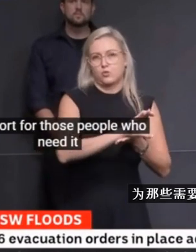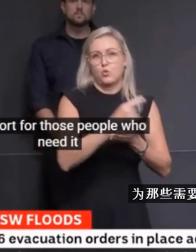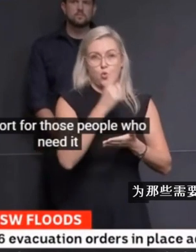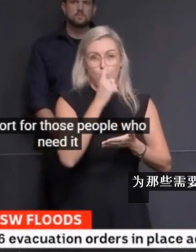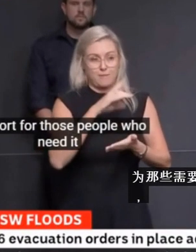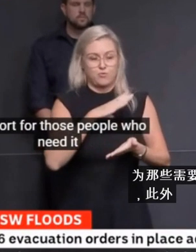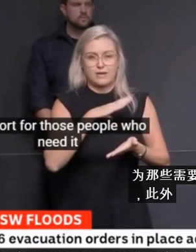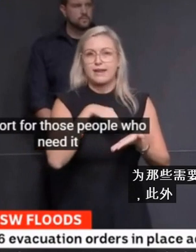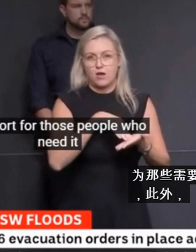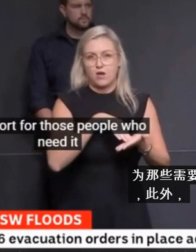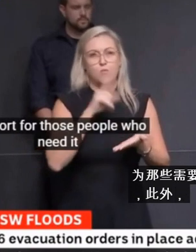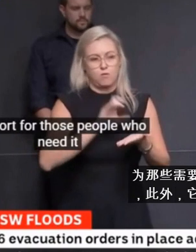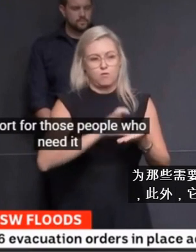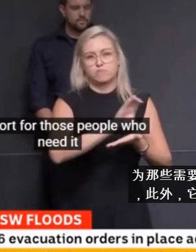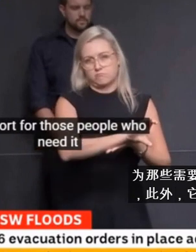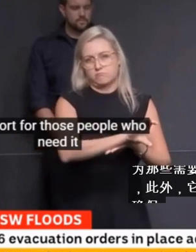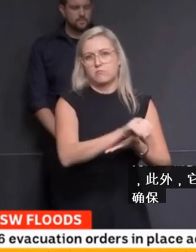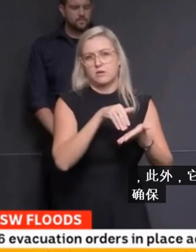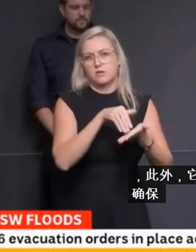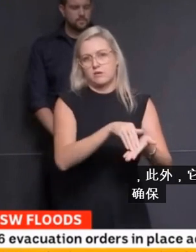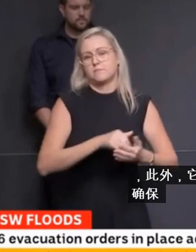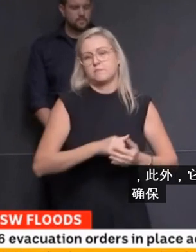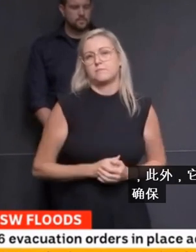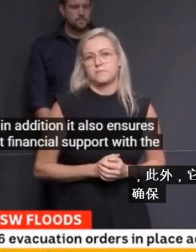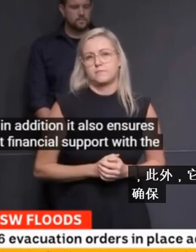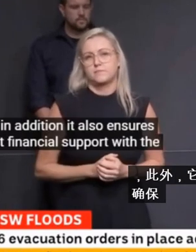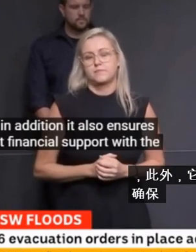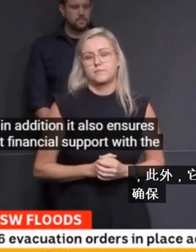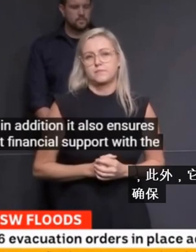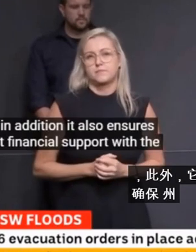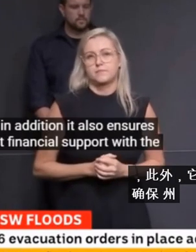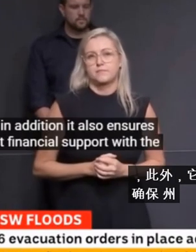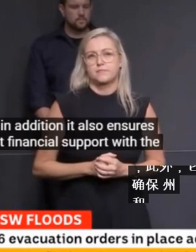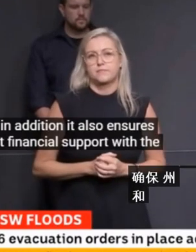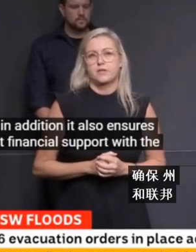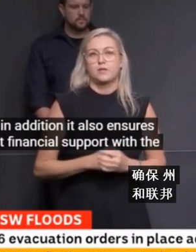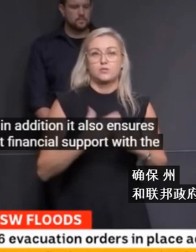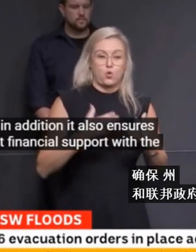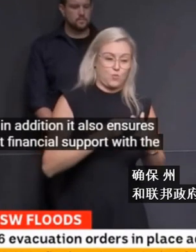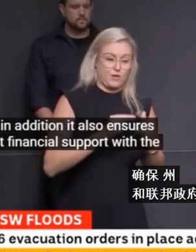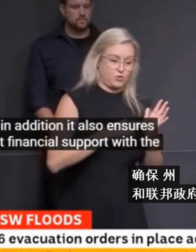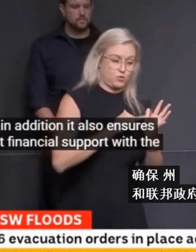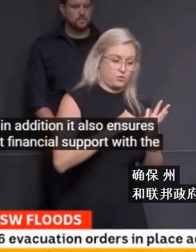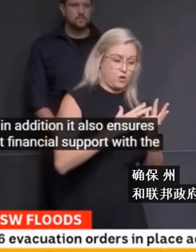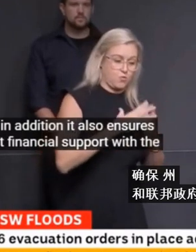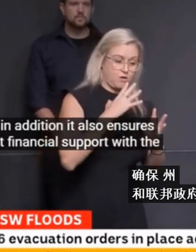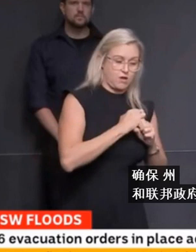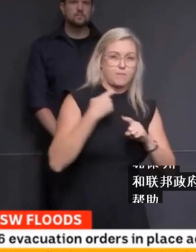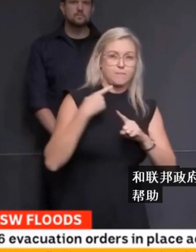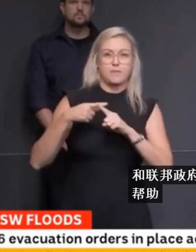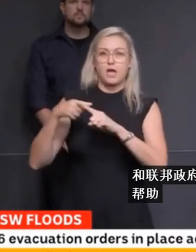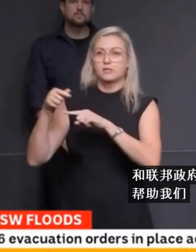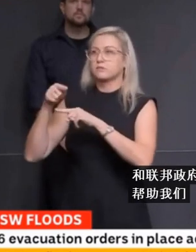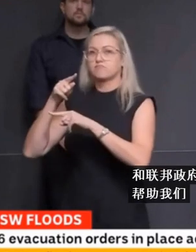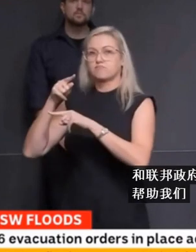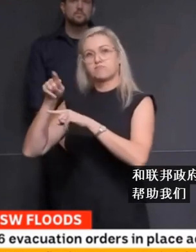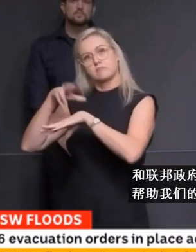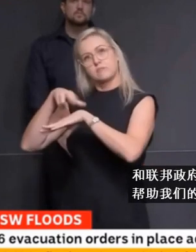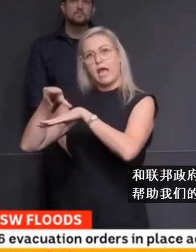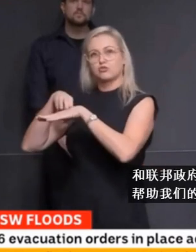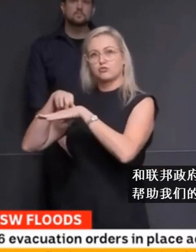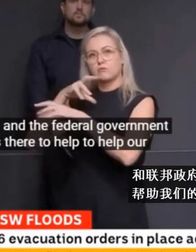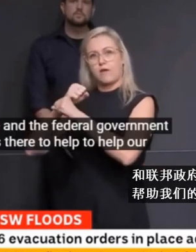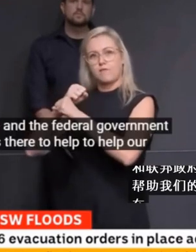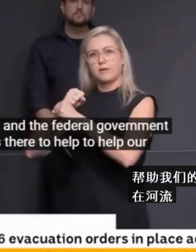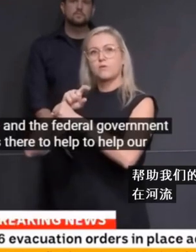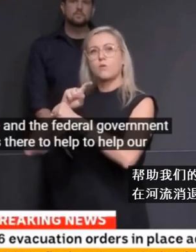it. And in addition, it also ensures that financial support with the state and the federal government is there to help our communities